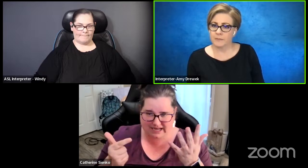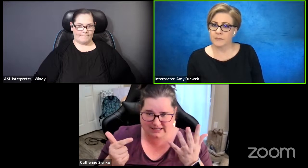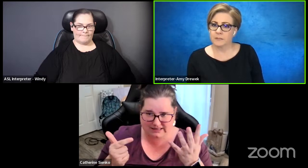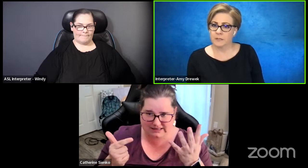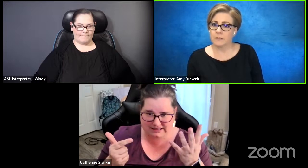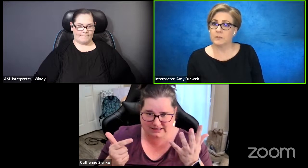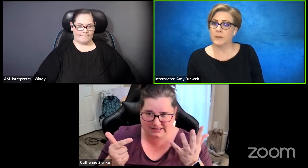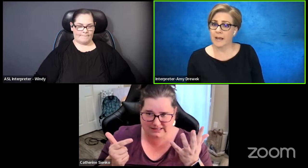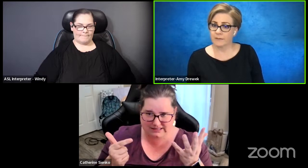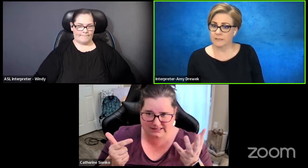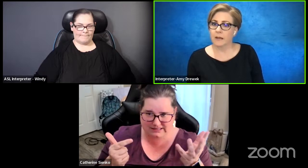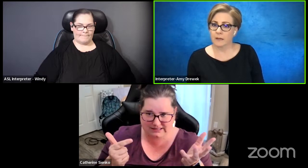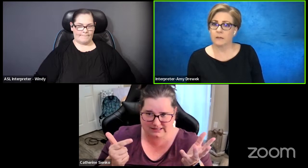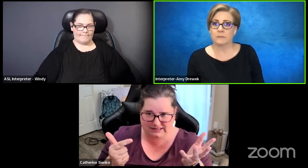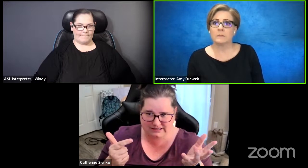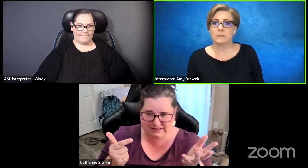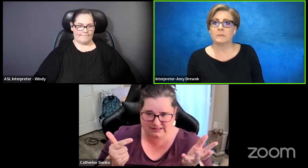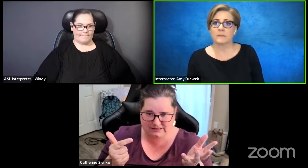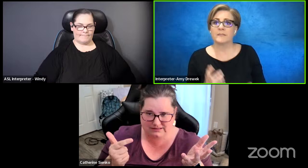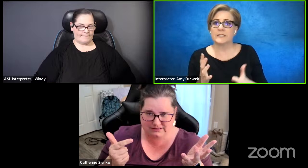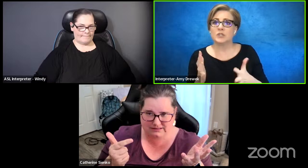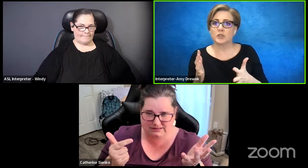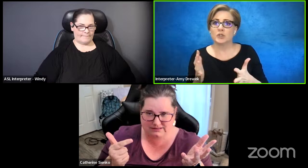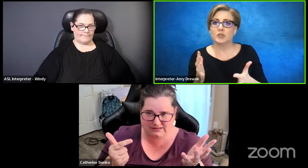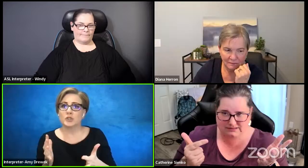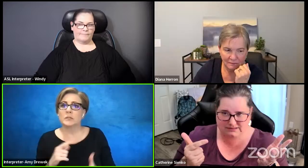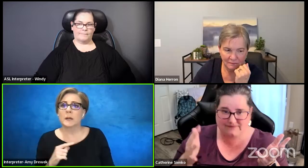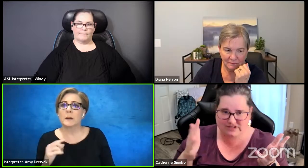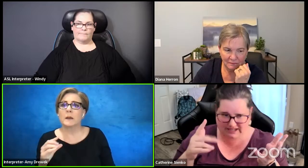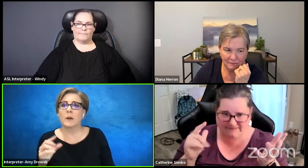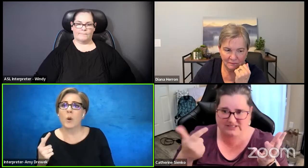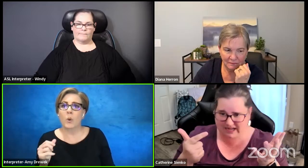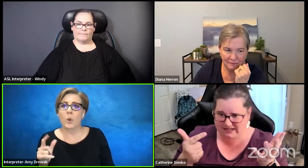So those are the names. Do we have a second?